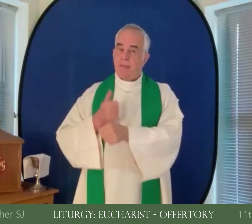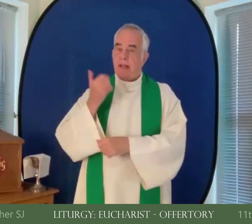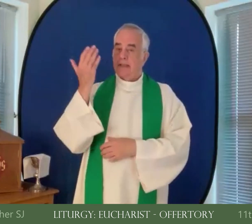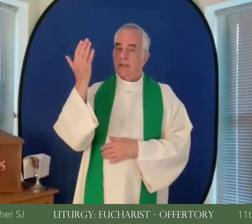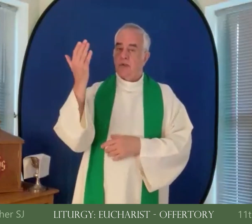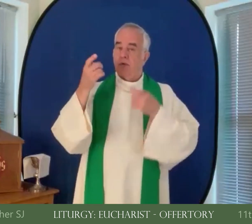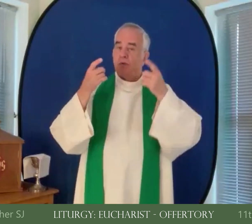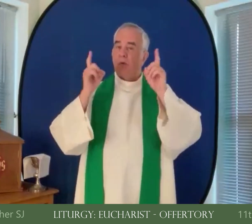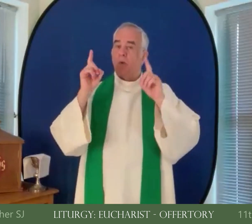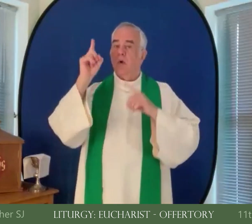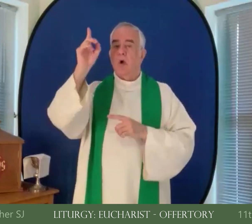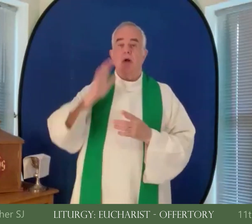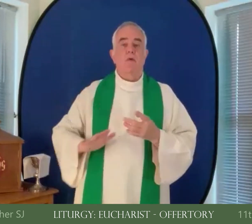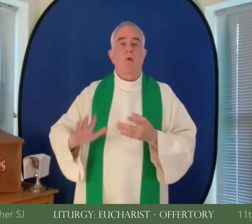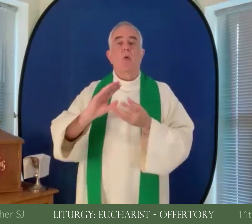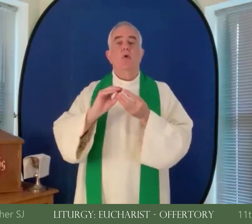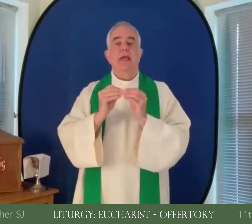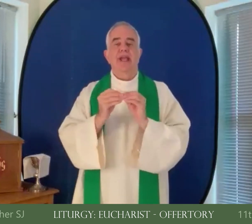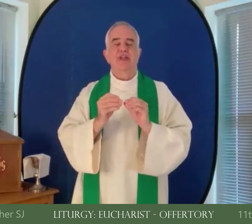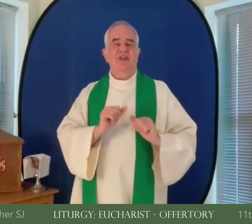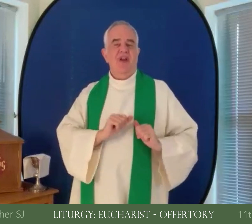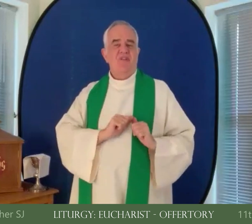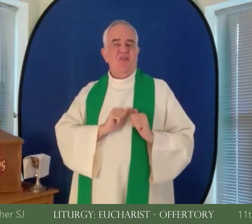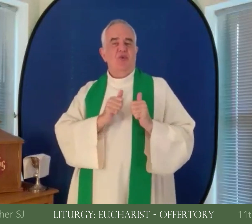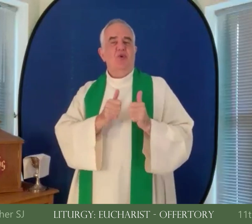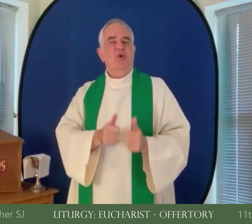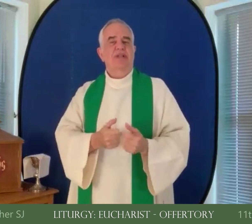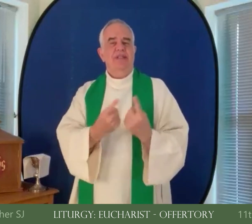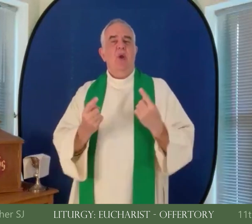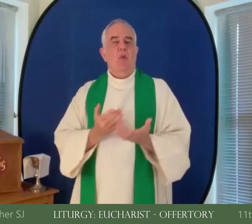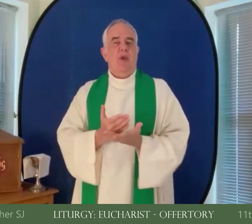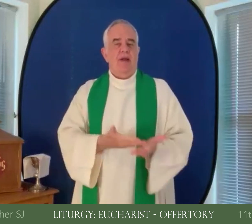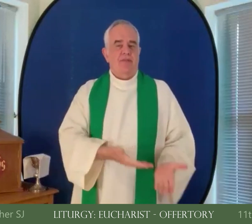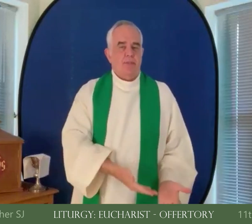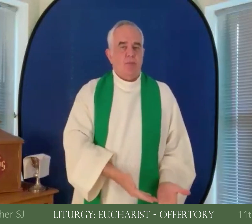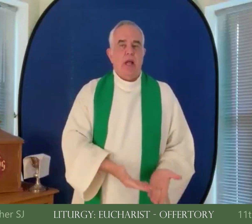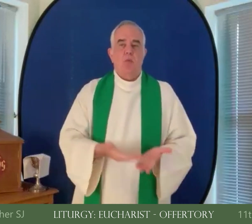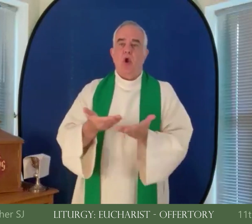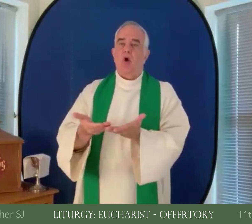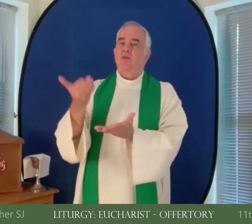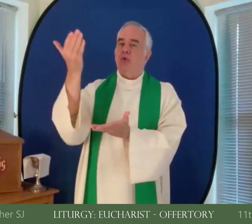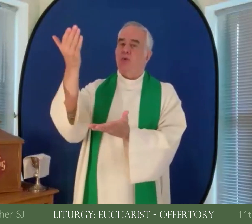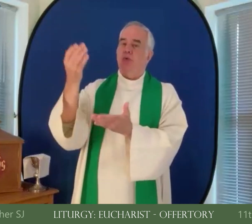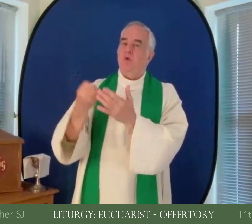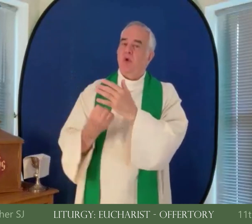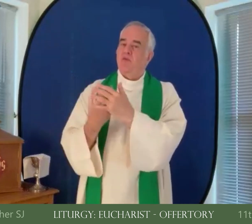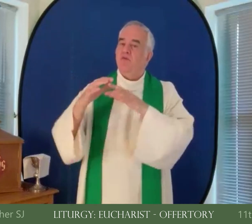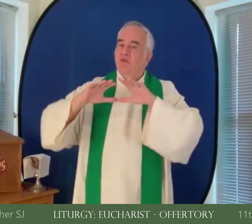That he can do your God of all creation. Your goodness, we have the bread we offer you. Truth